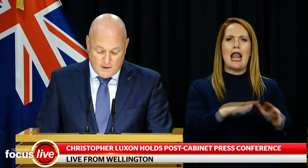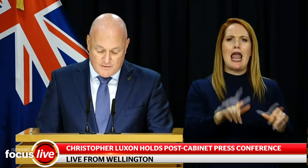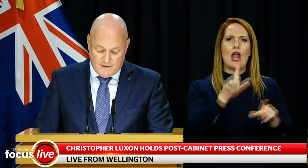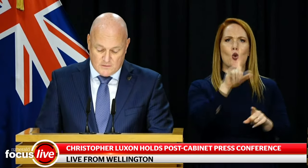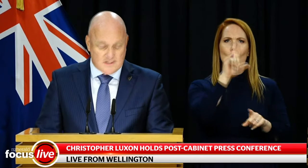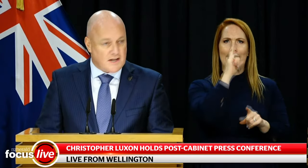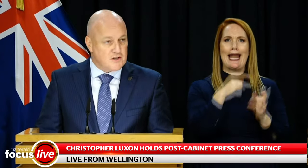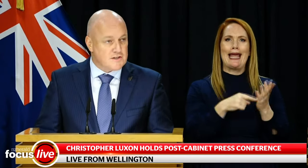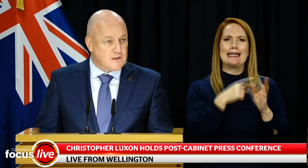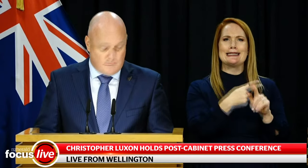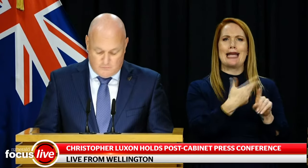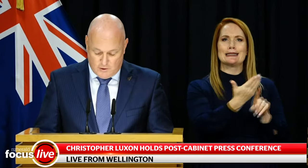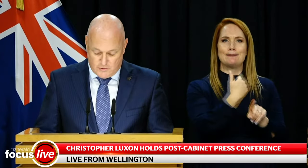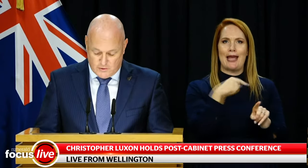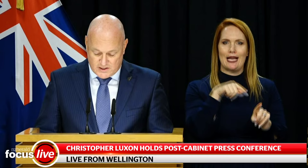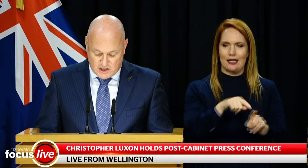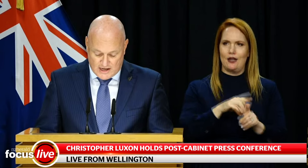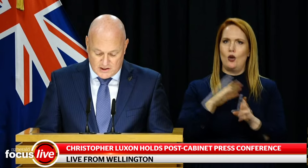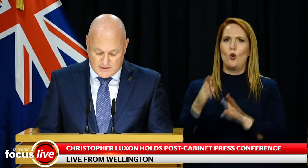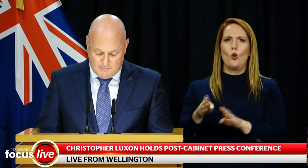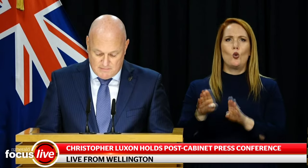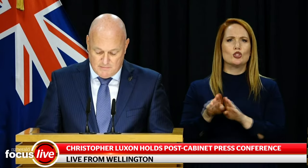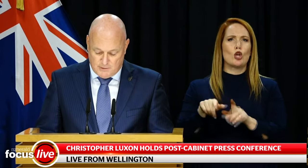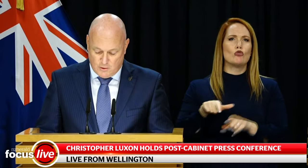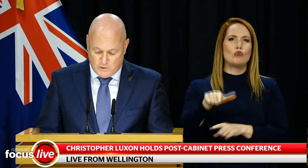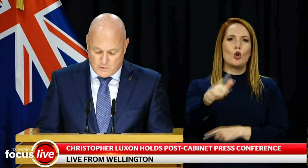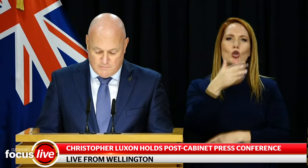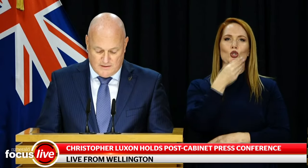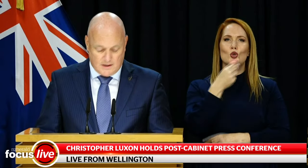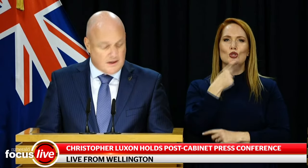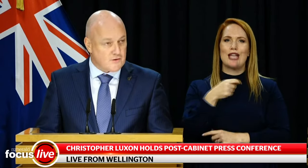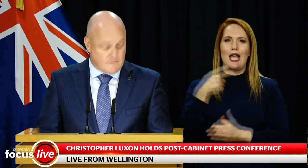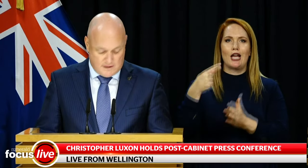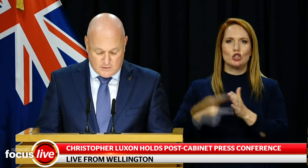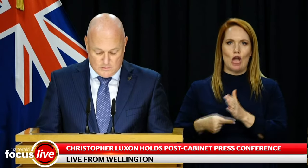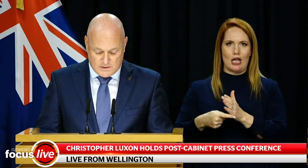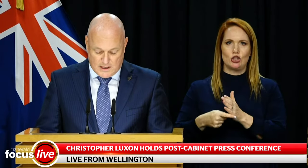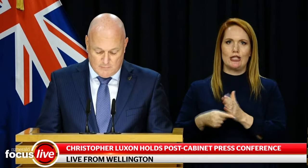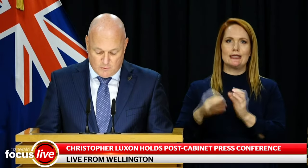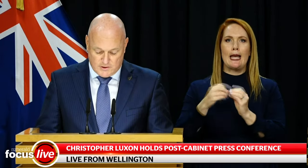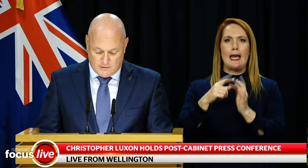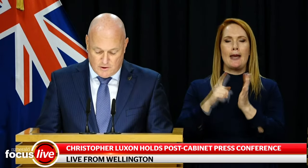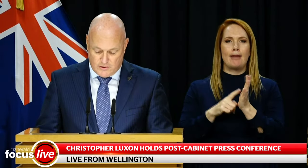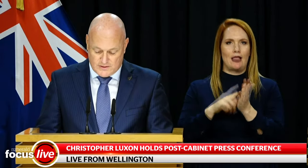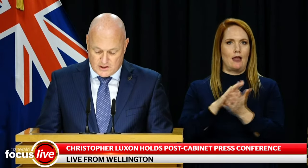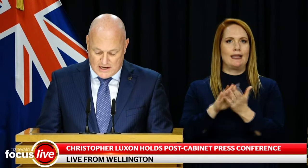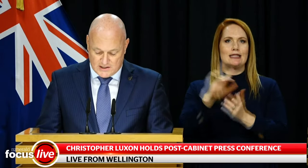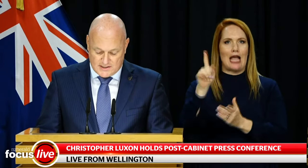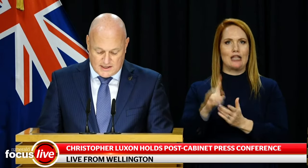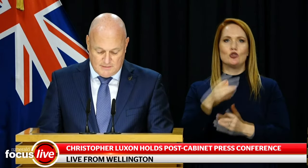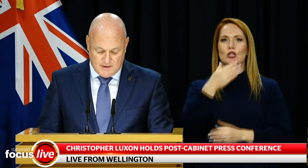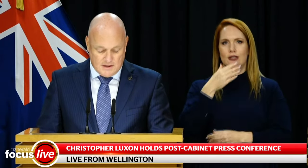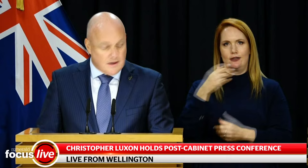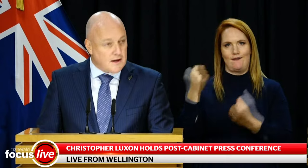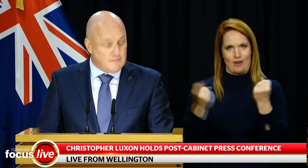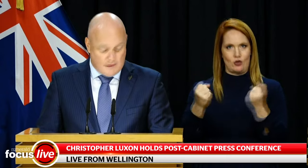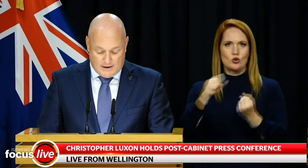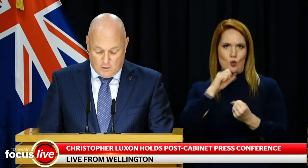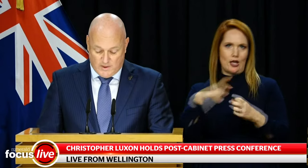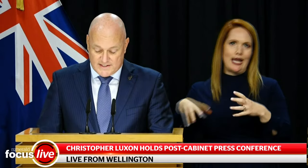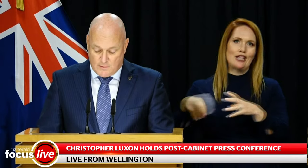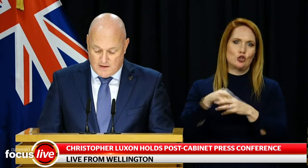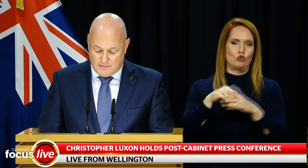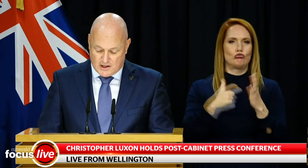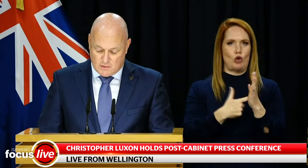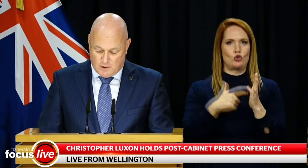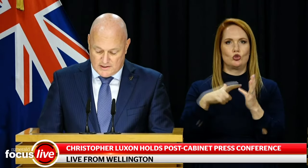We'll also have the final stages of the Road User Charges Amendment Bill, which will mean that electric vehicles are brought into the Road User Charges Scheme. And finally,